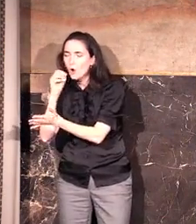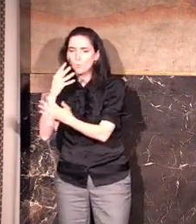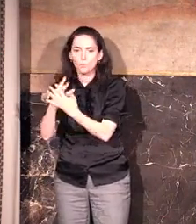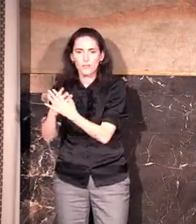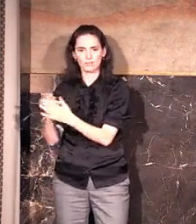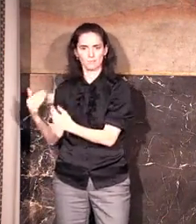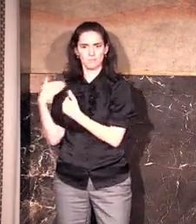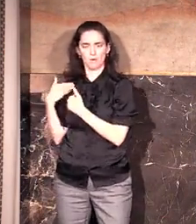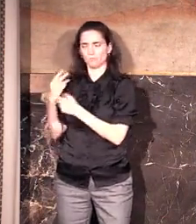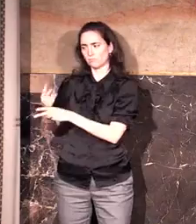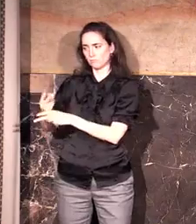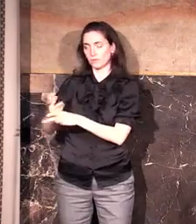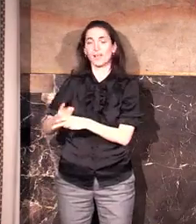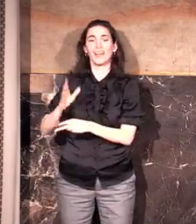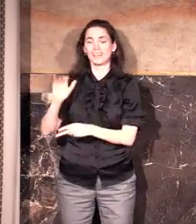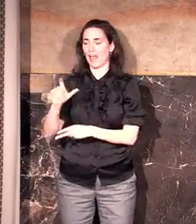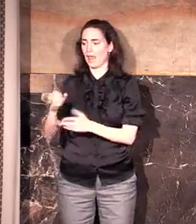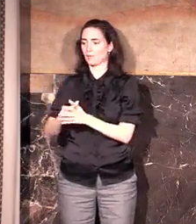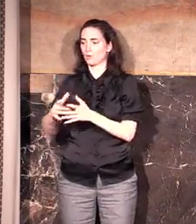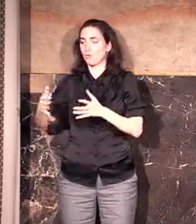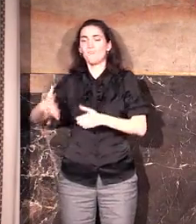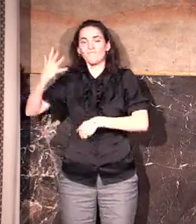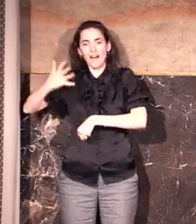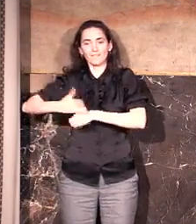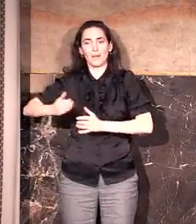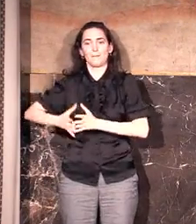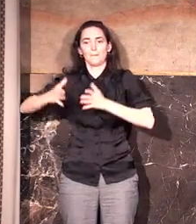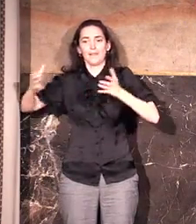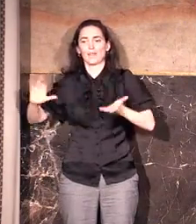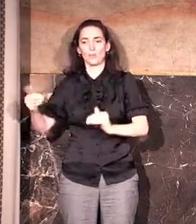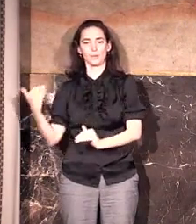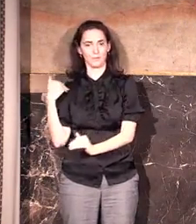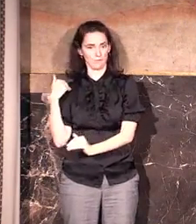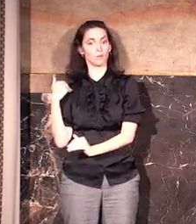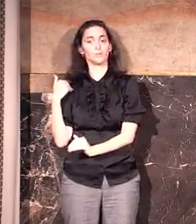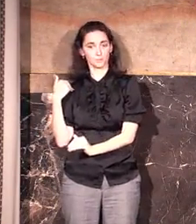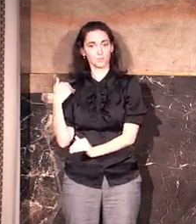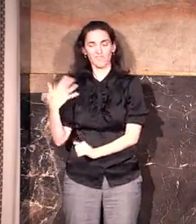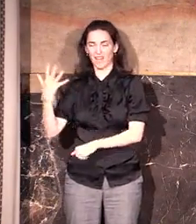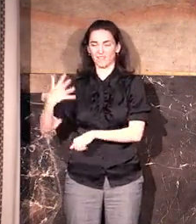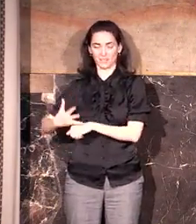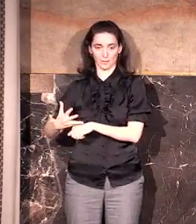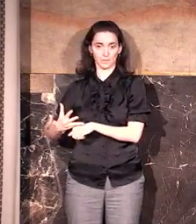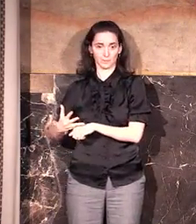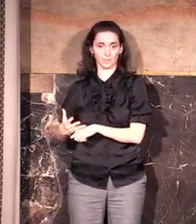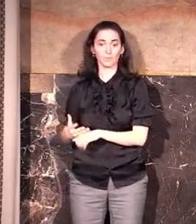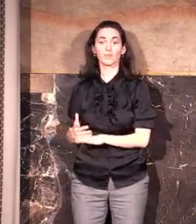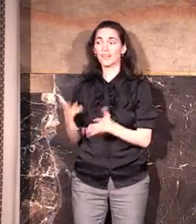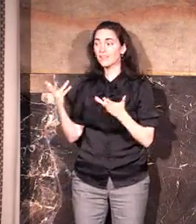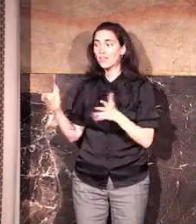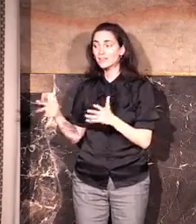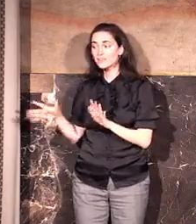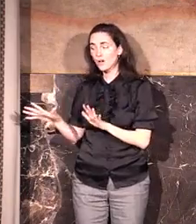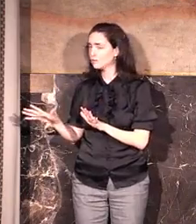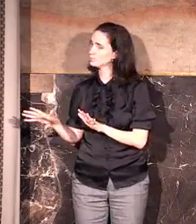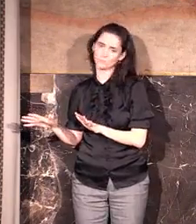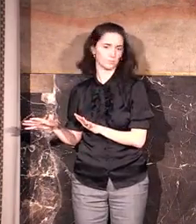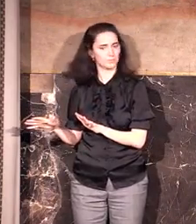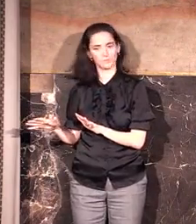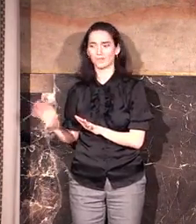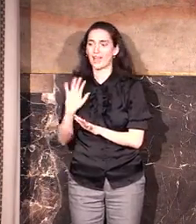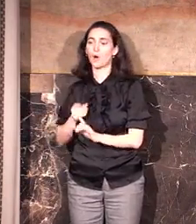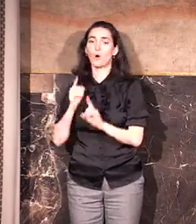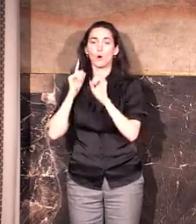expanding the capacity of that lab more than 5 times where it was previously. But we've not stopped there. We think our role is also